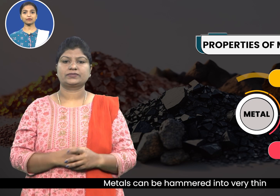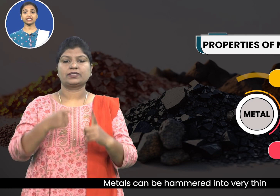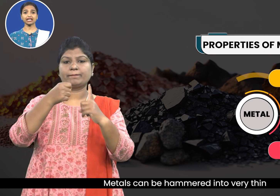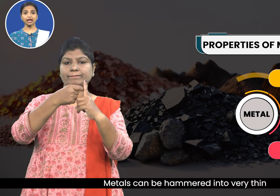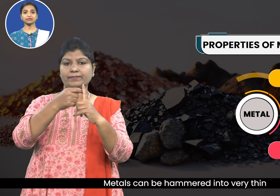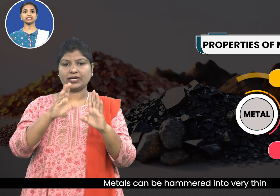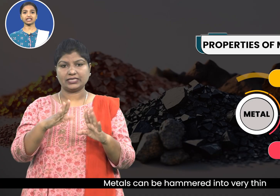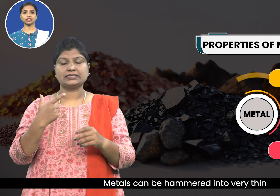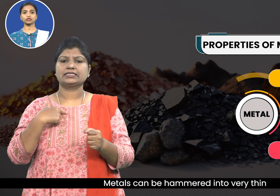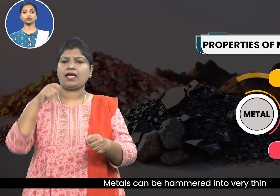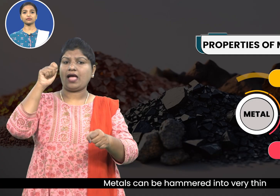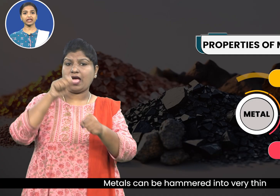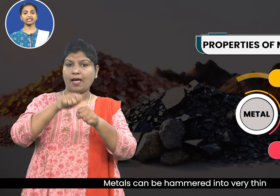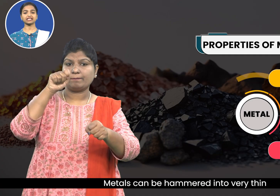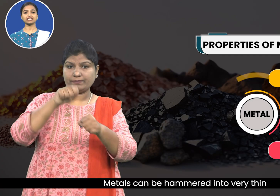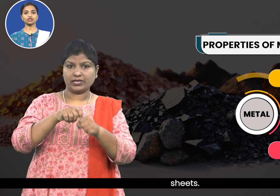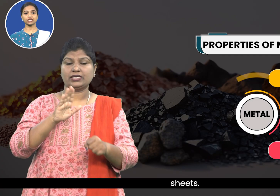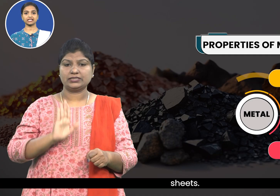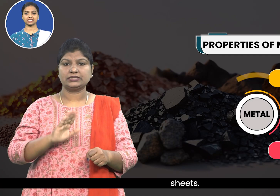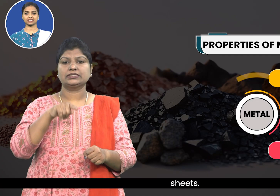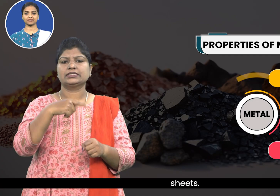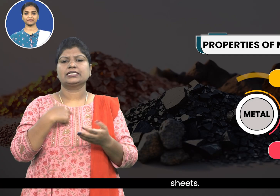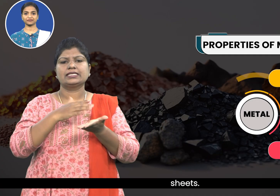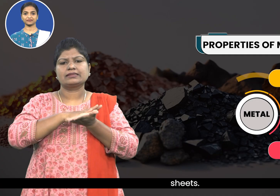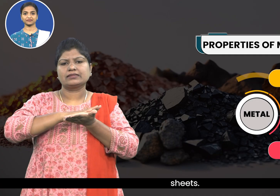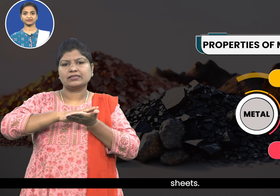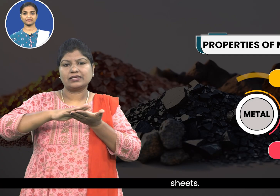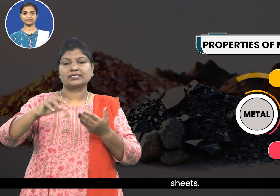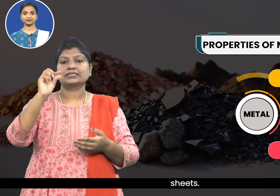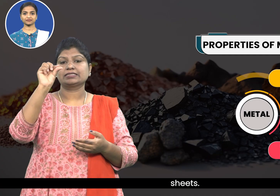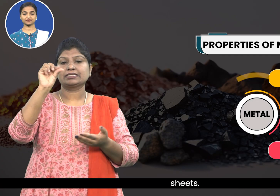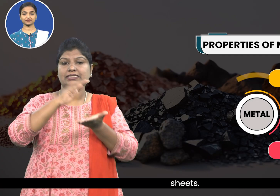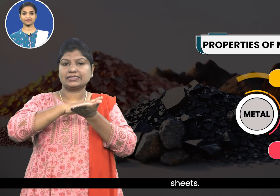Metals can be hammered into very thin sheets.